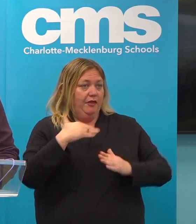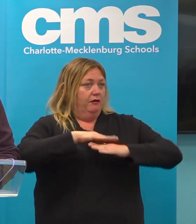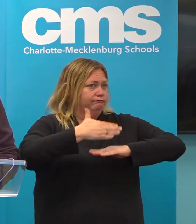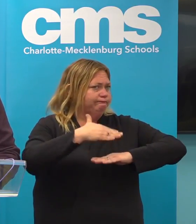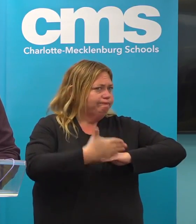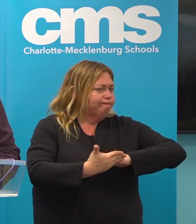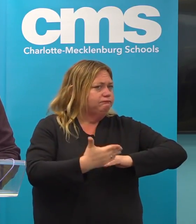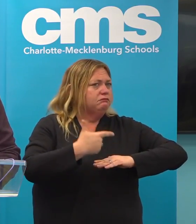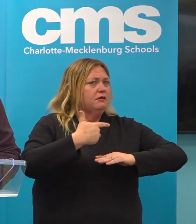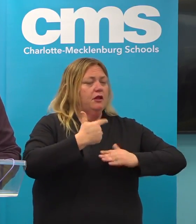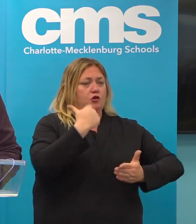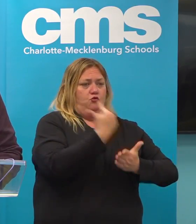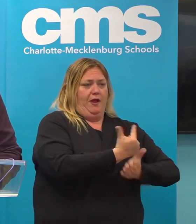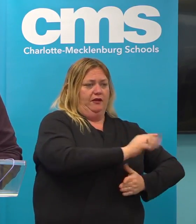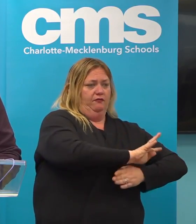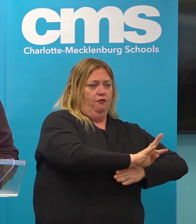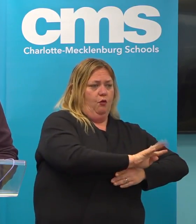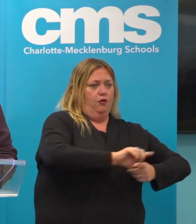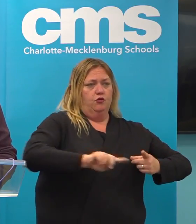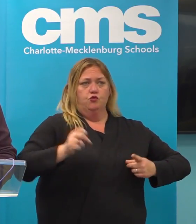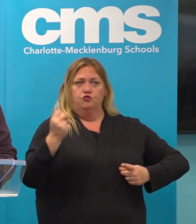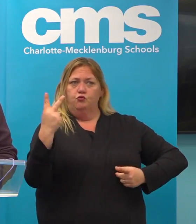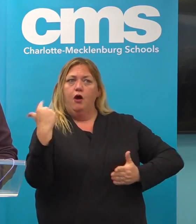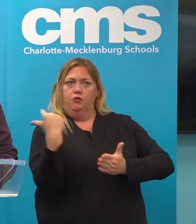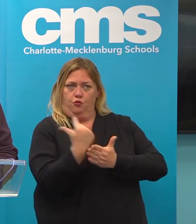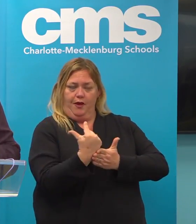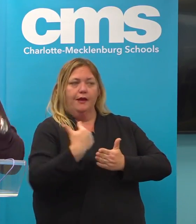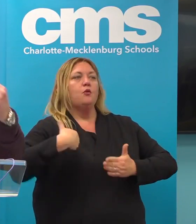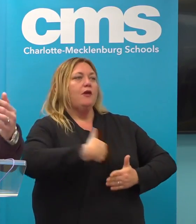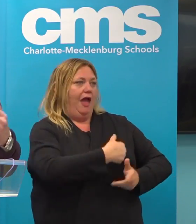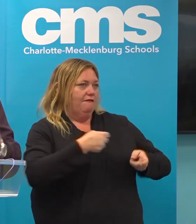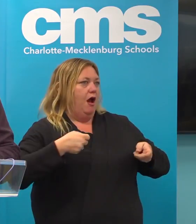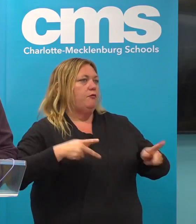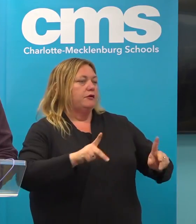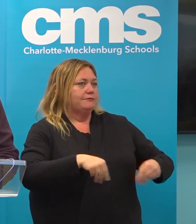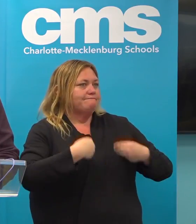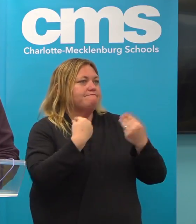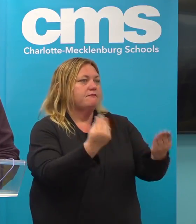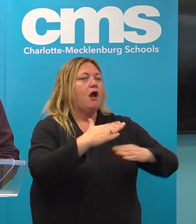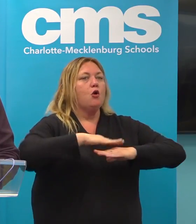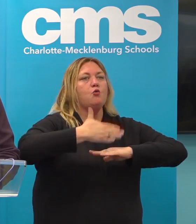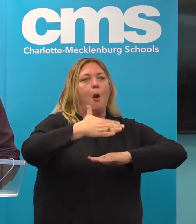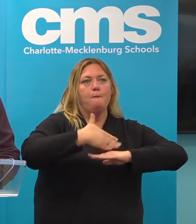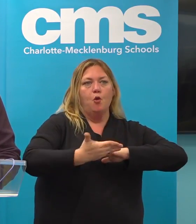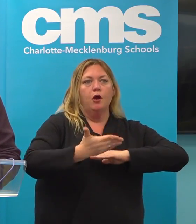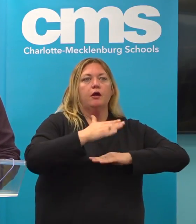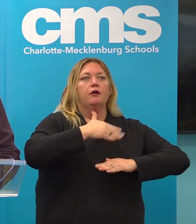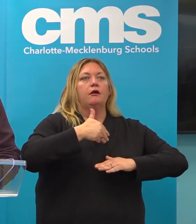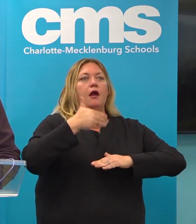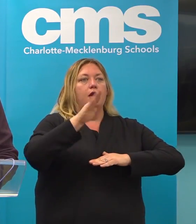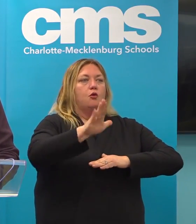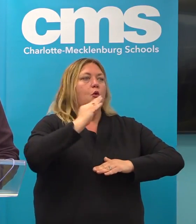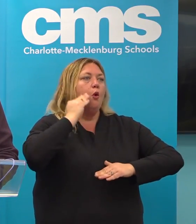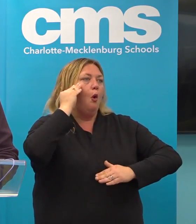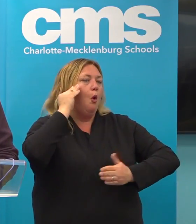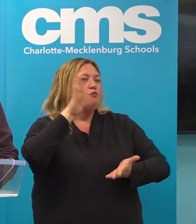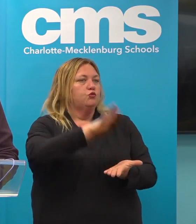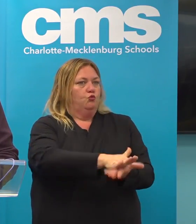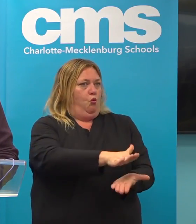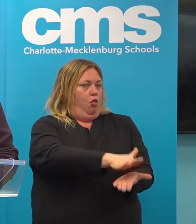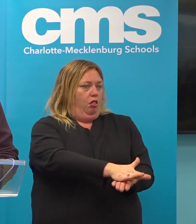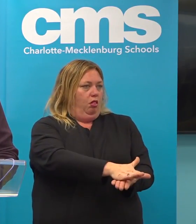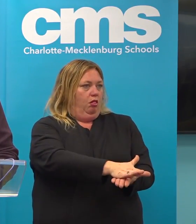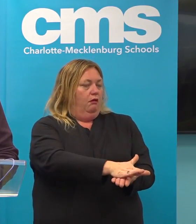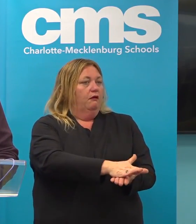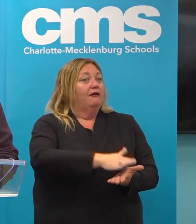you are in grades 4 through 12, we have an opportunity to provision you a Chromebook at your home school. If you have not